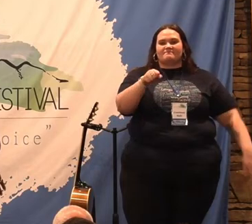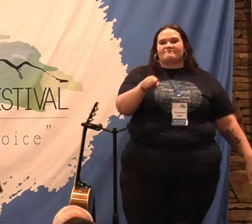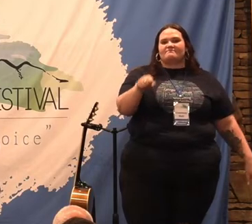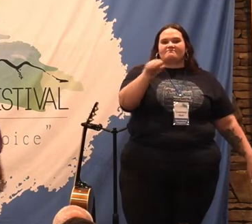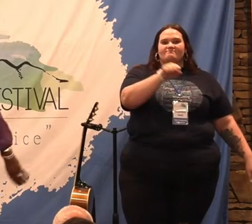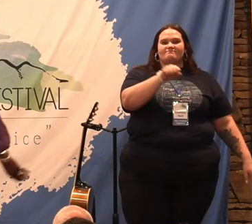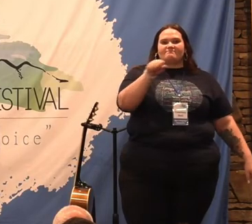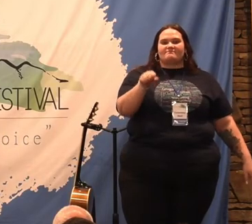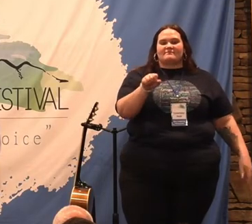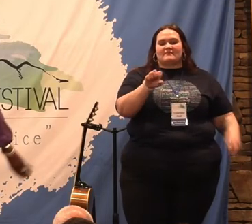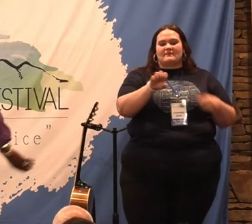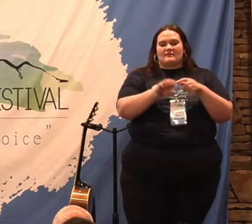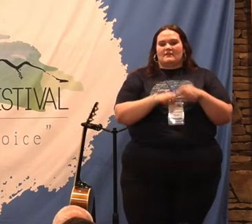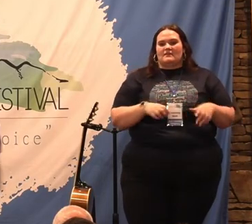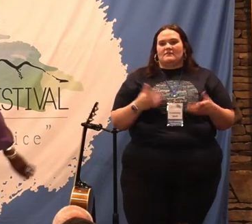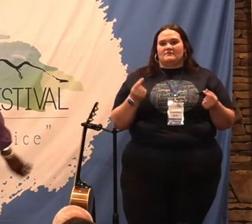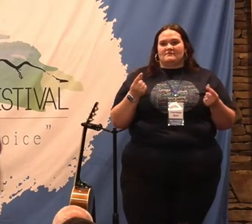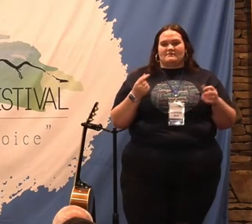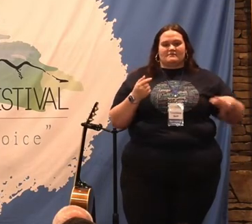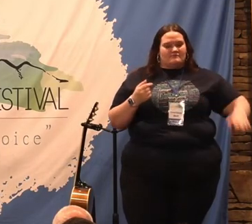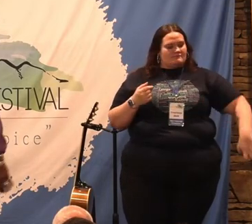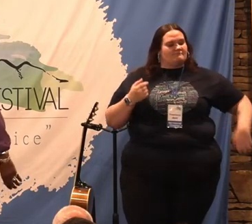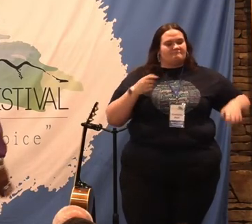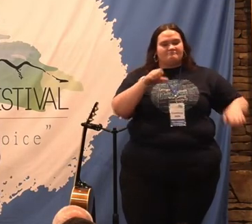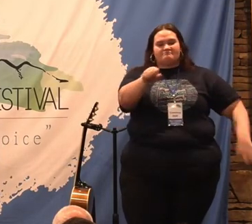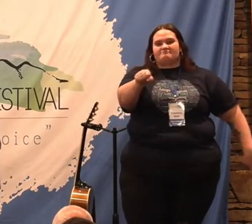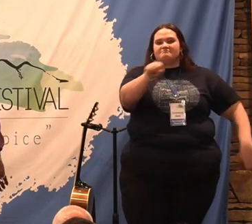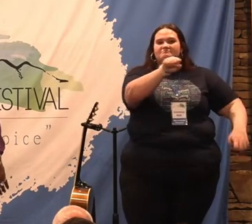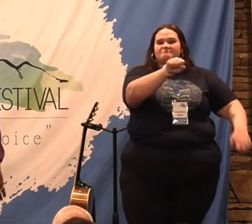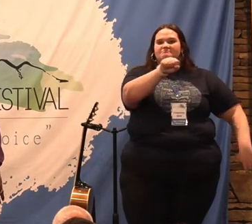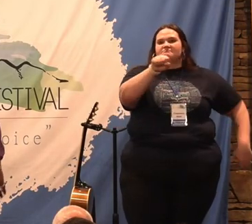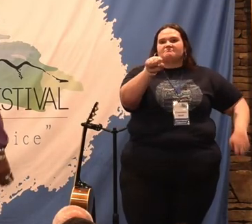His knuckles are dragging on the ground.